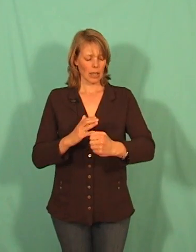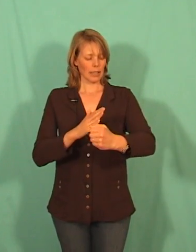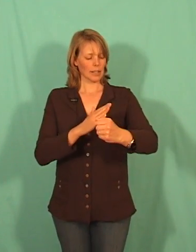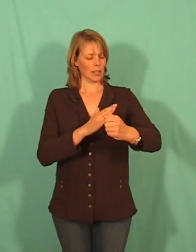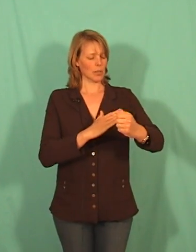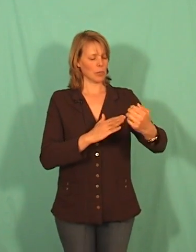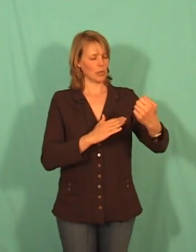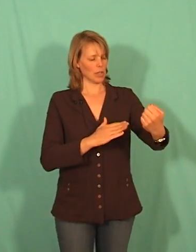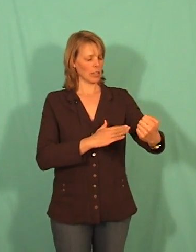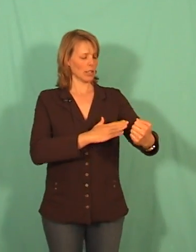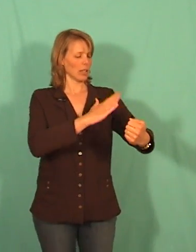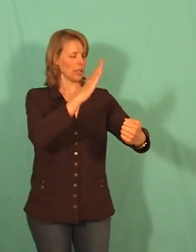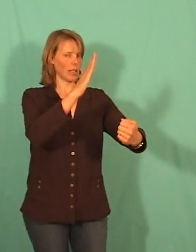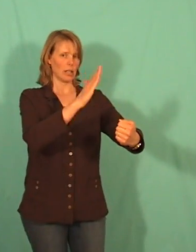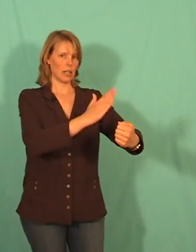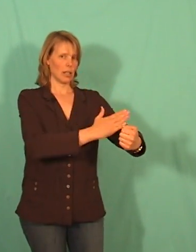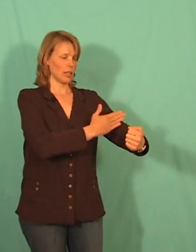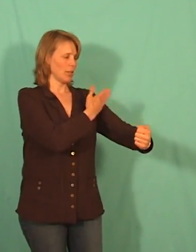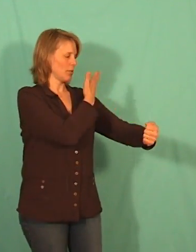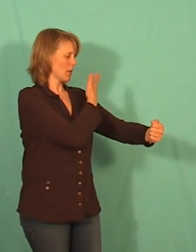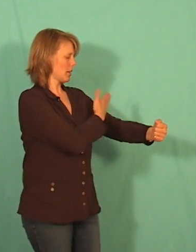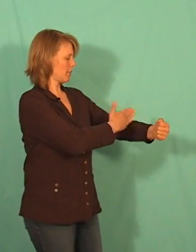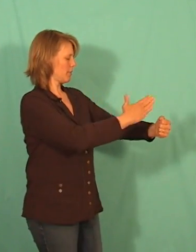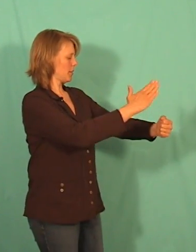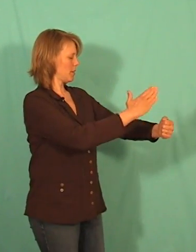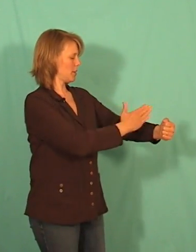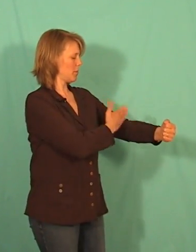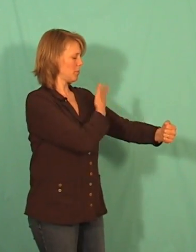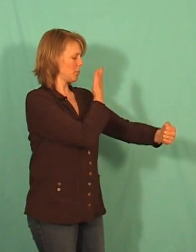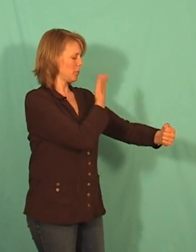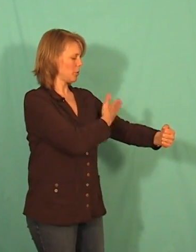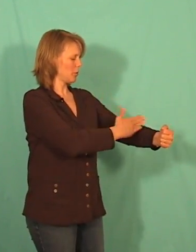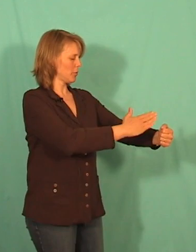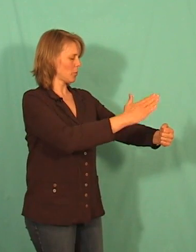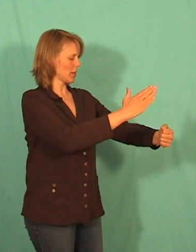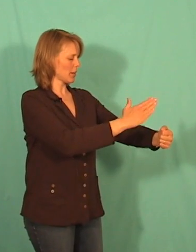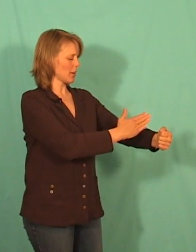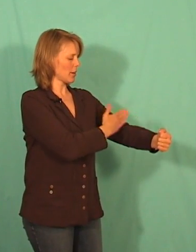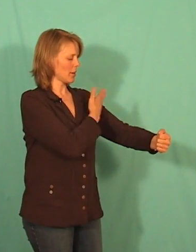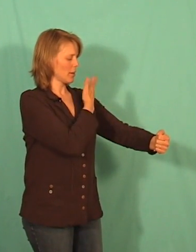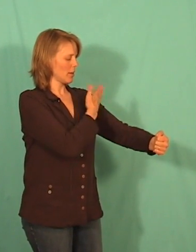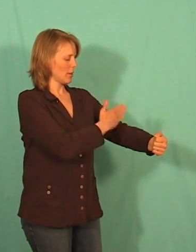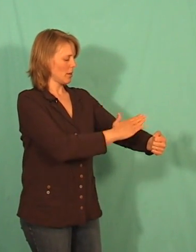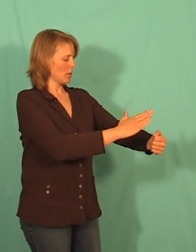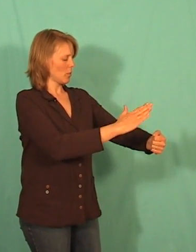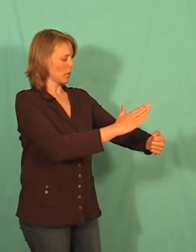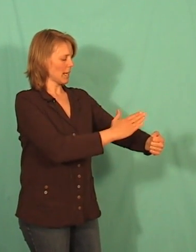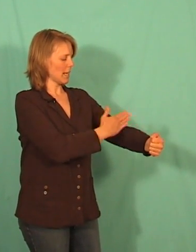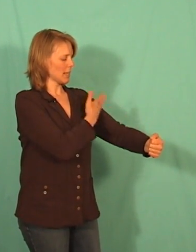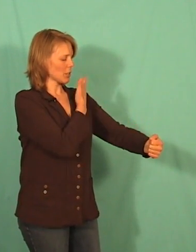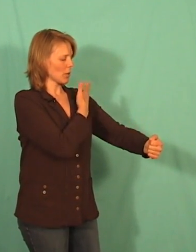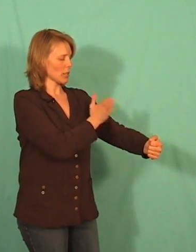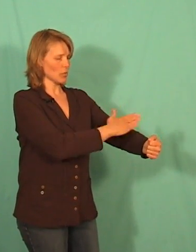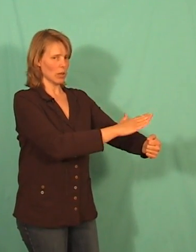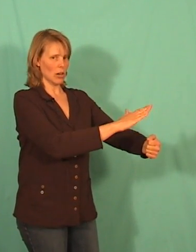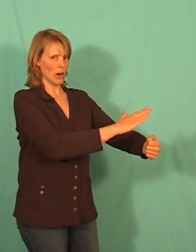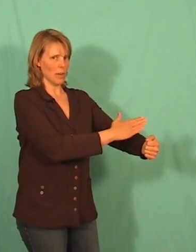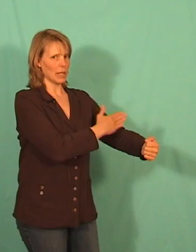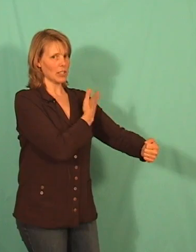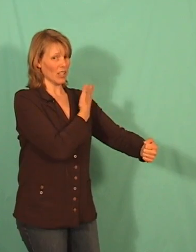Next is music. You kind of move one hand across one arm. It's also